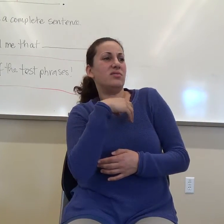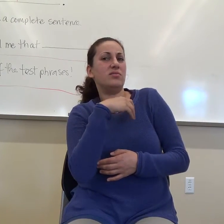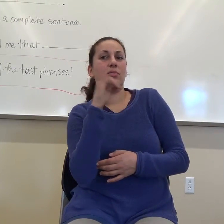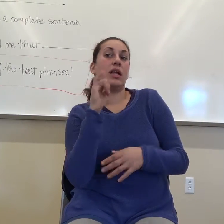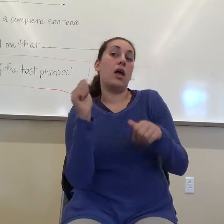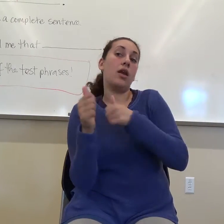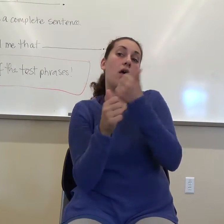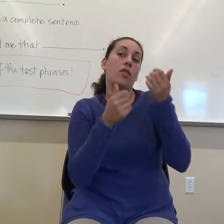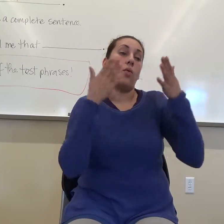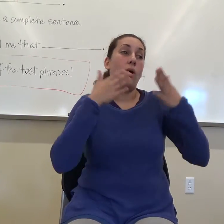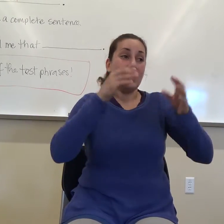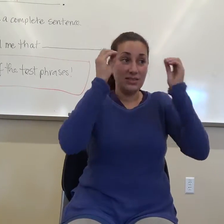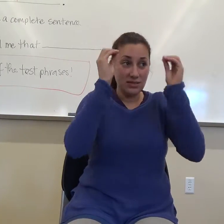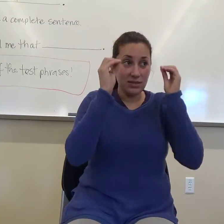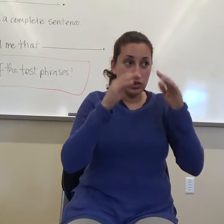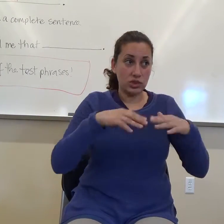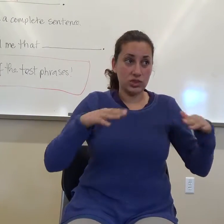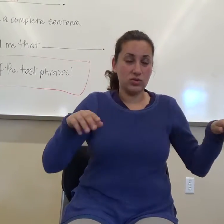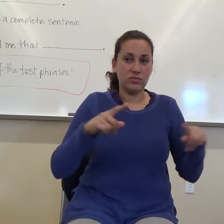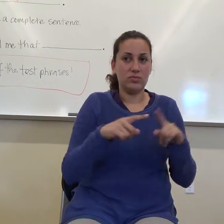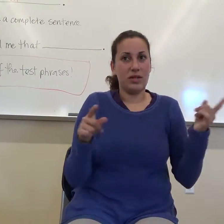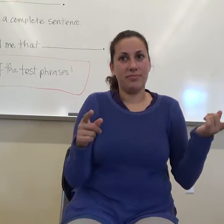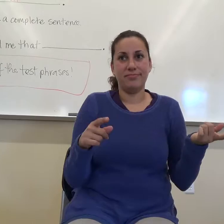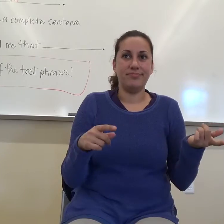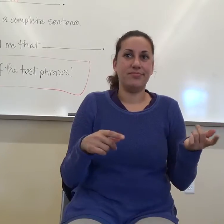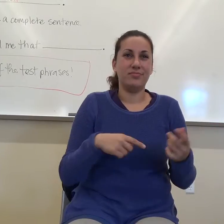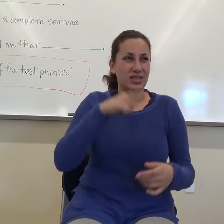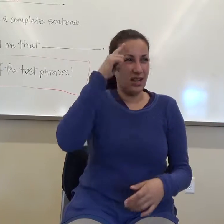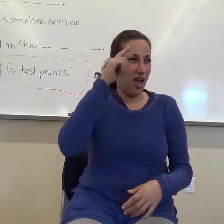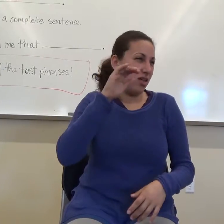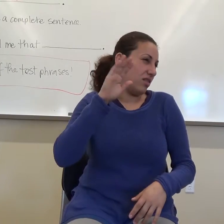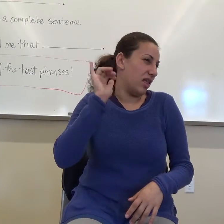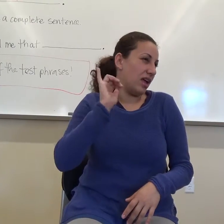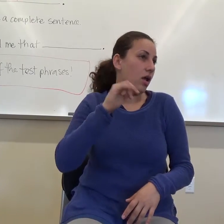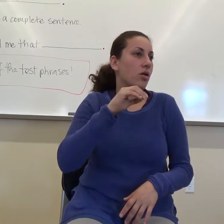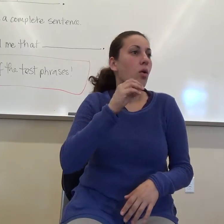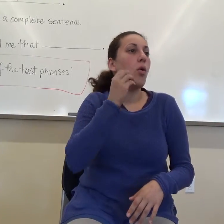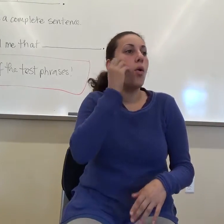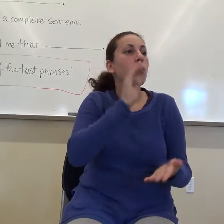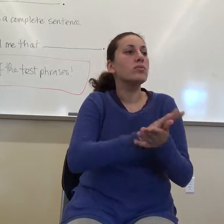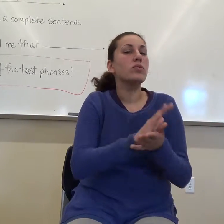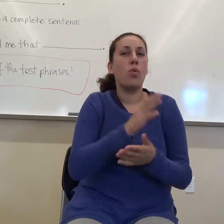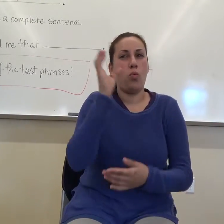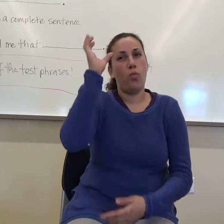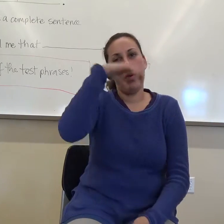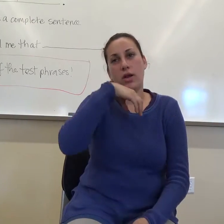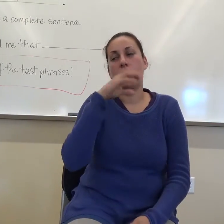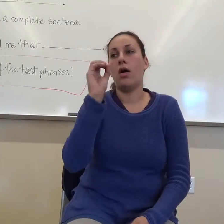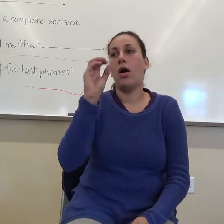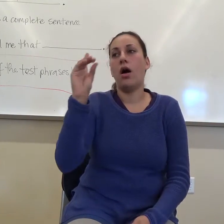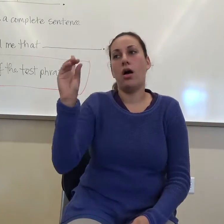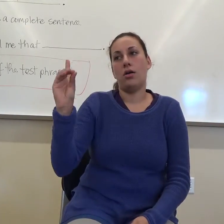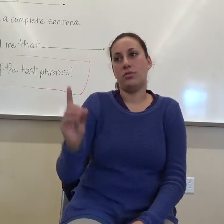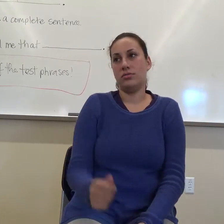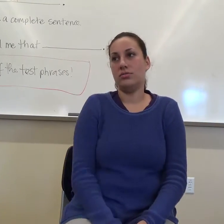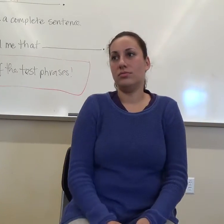practiced by only a very few. Yeah. I put, in fact and